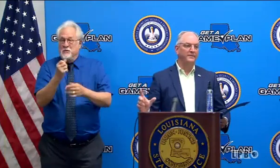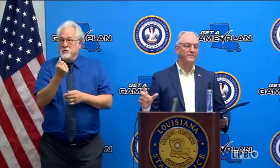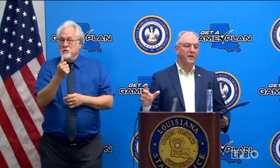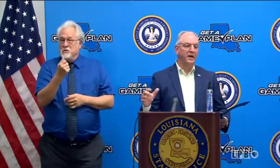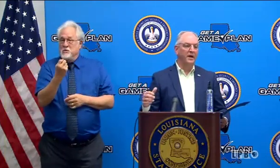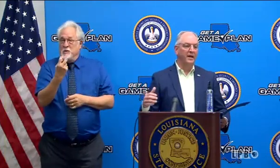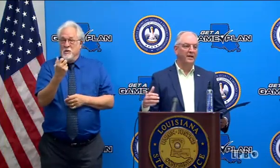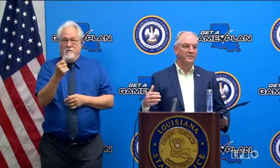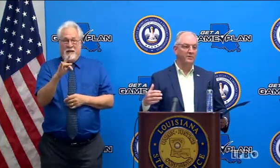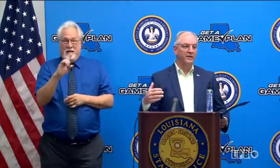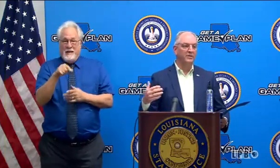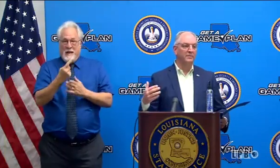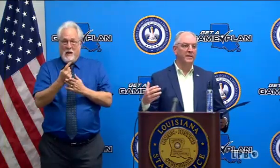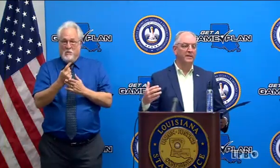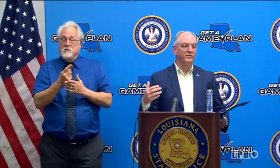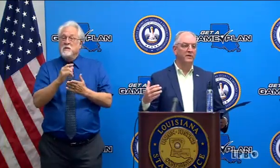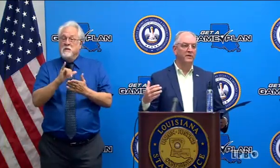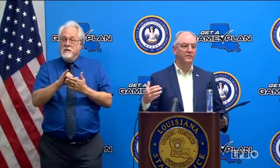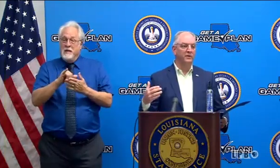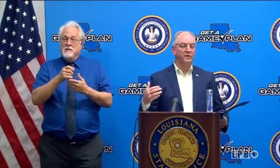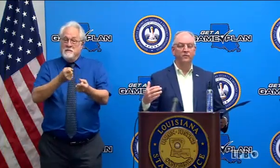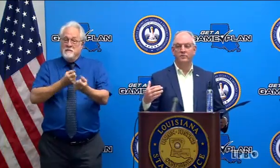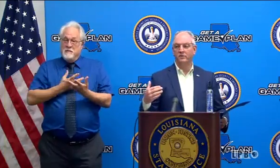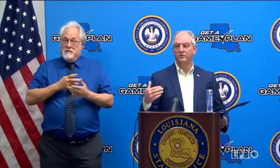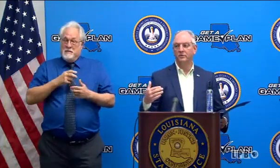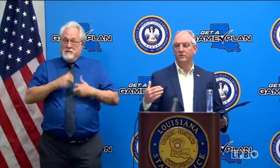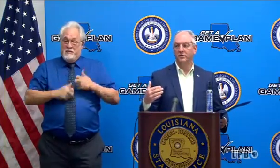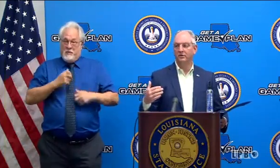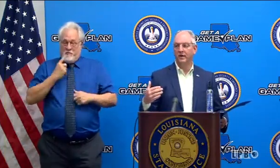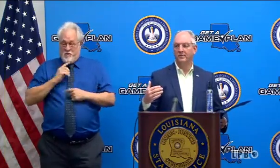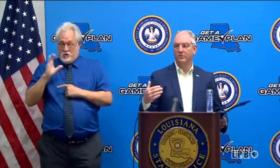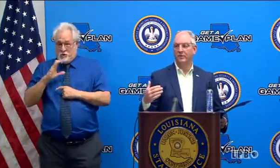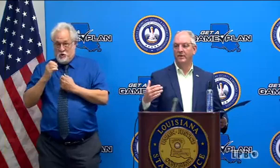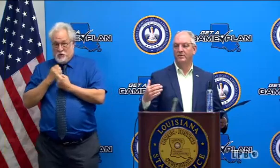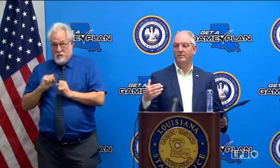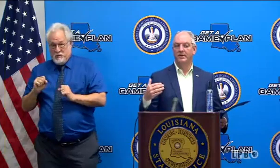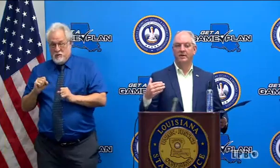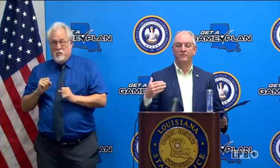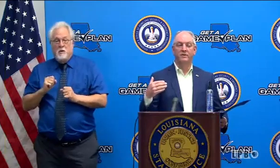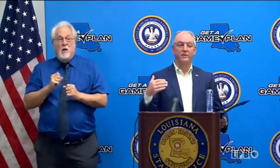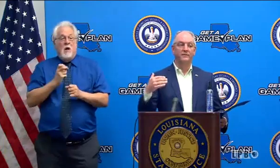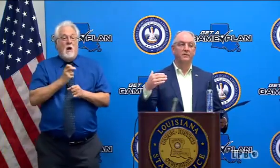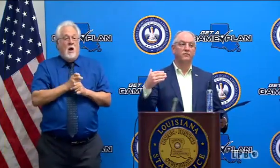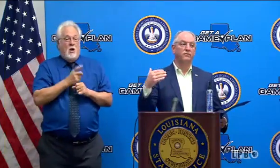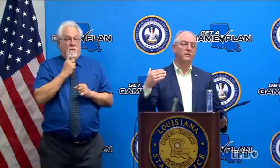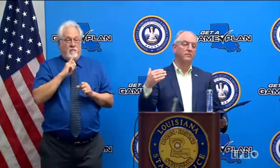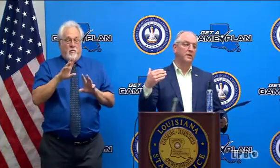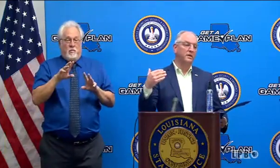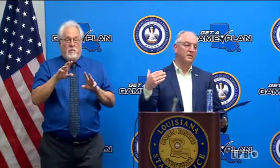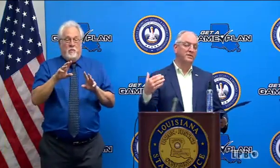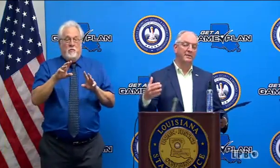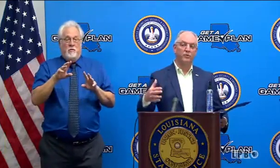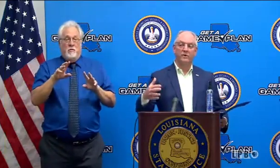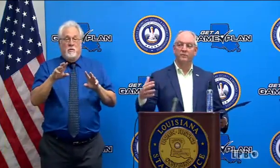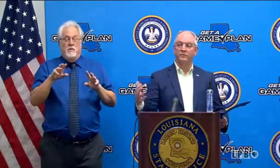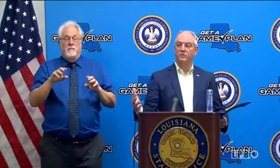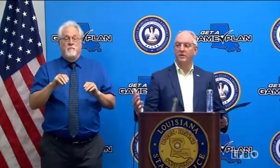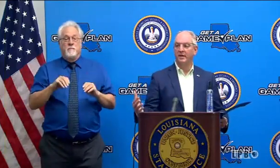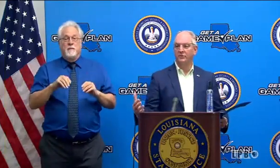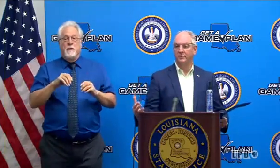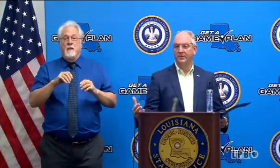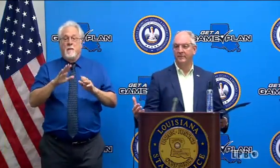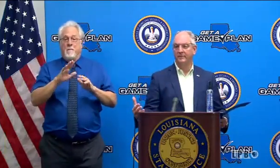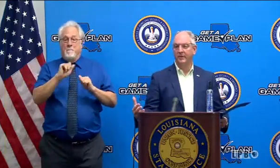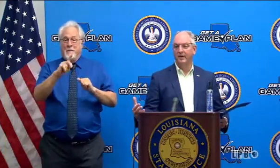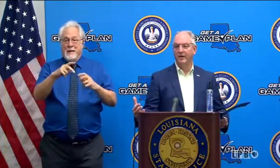hours. And so that's going to make things very difficult from a search and rescue standpoint. It's going to make things very difficult from the standpoint of